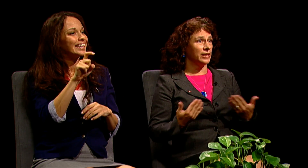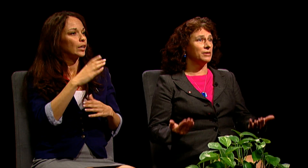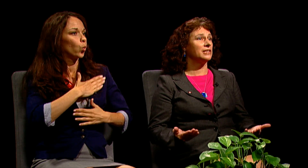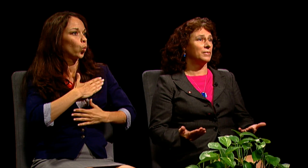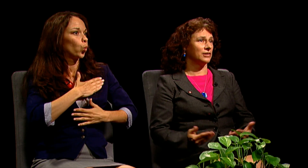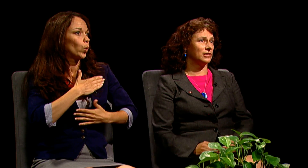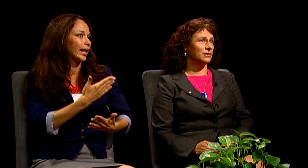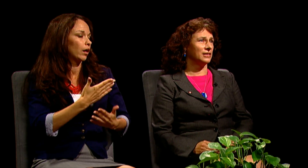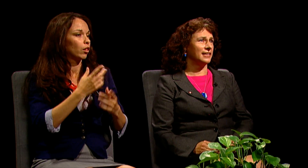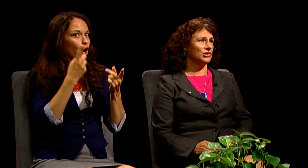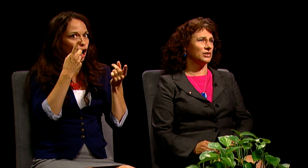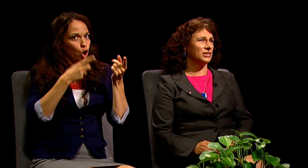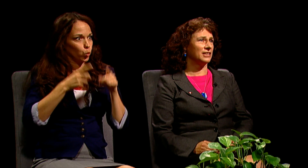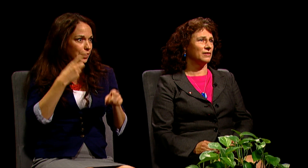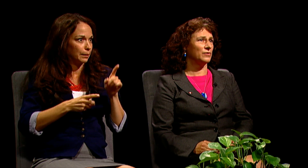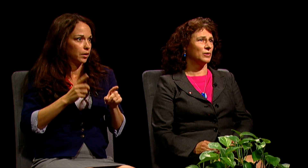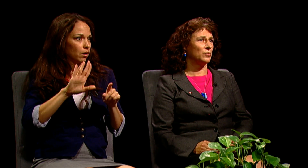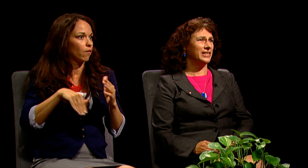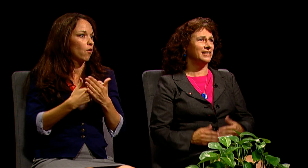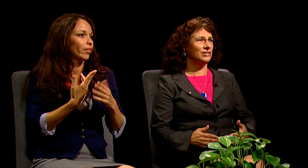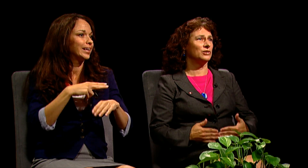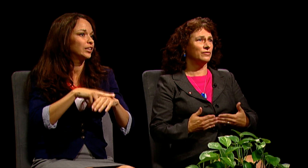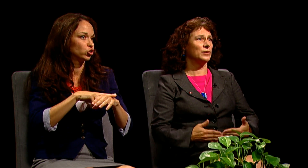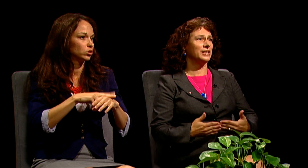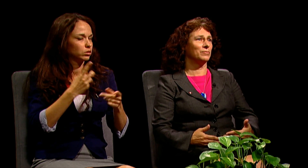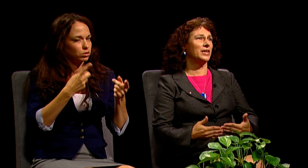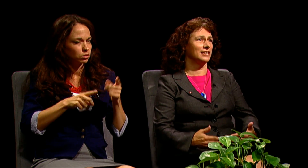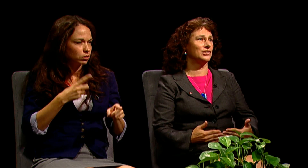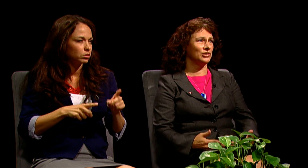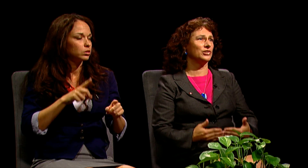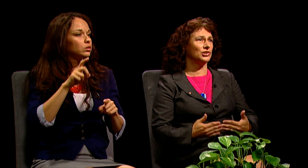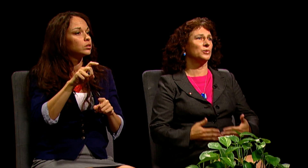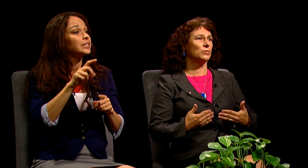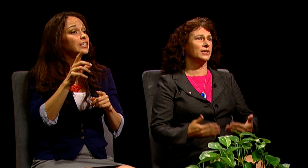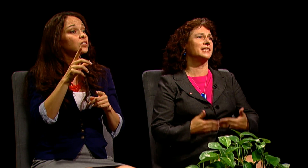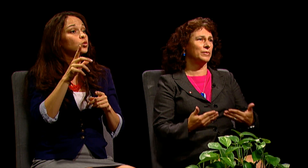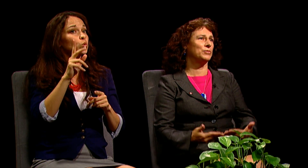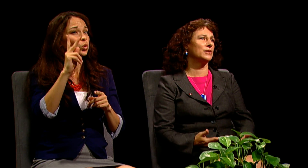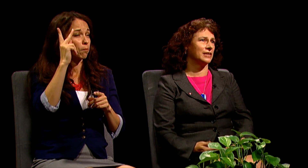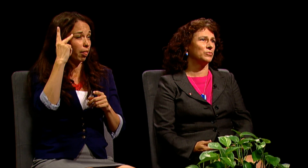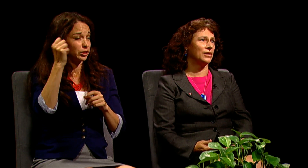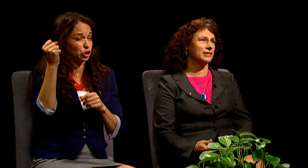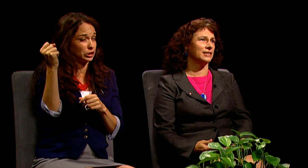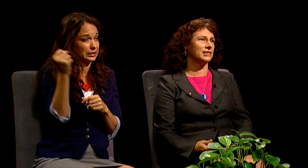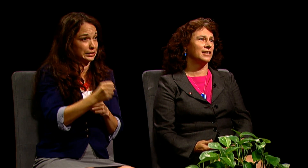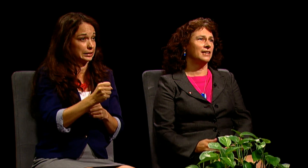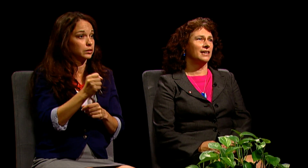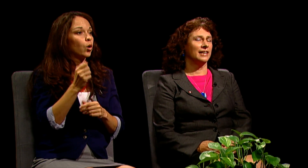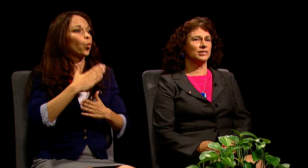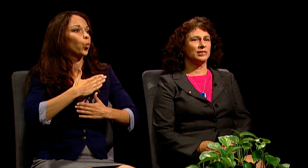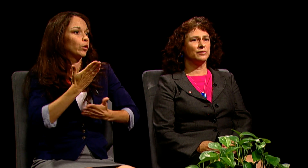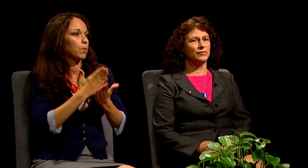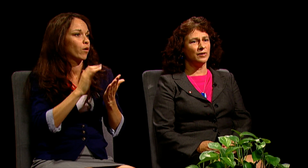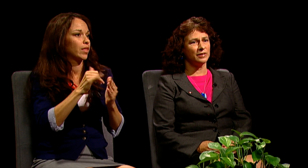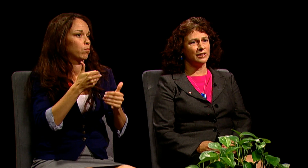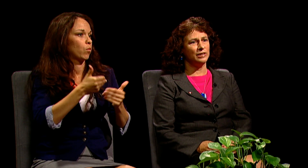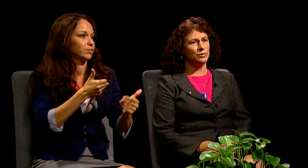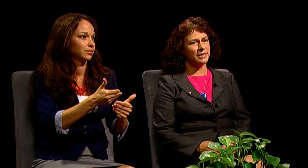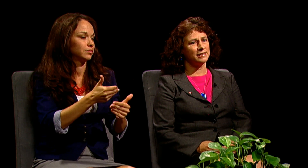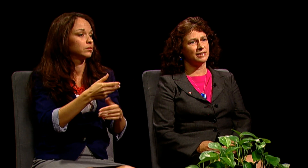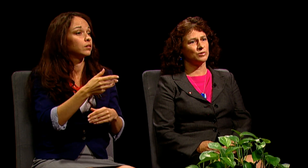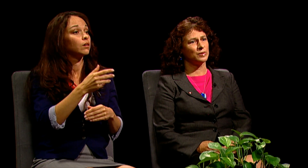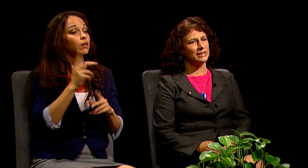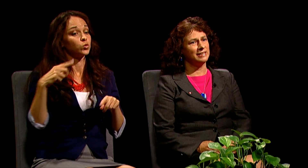and agreement amongst all the nations. Therefore, we need to vote in politicians who are willing to be part of that process. And so far,